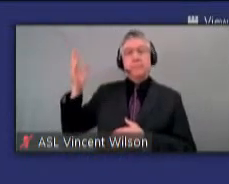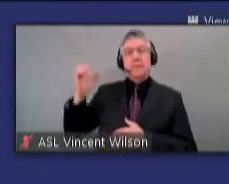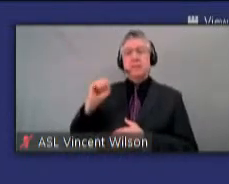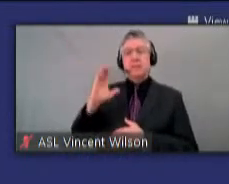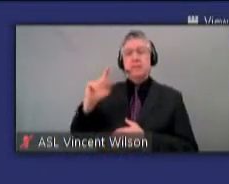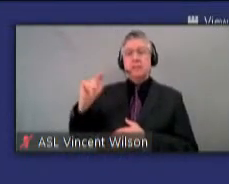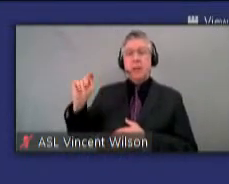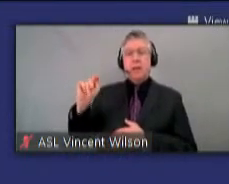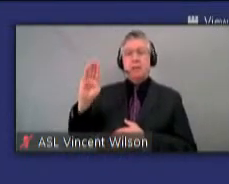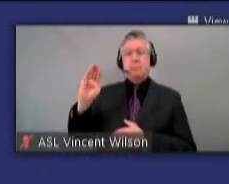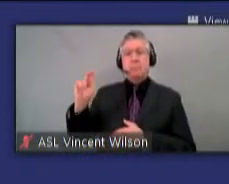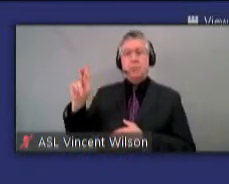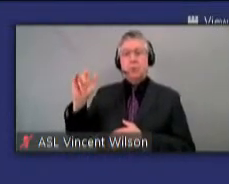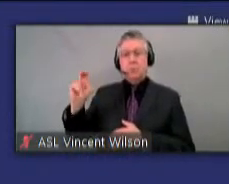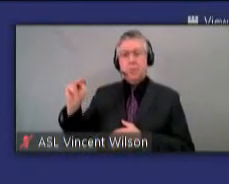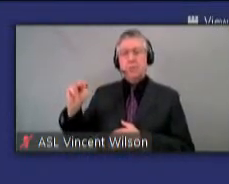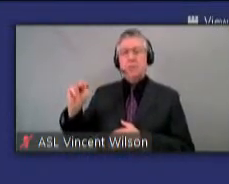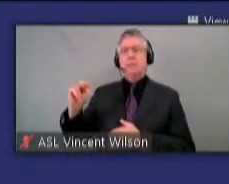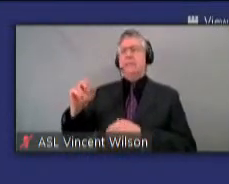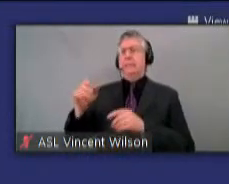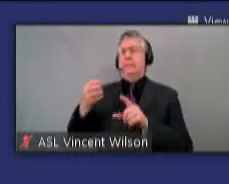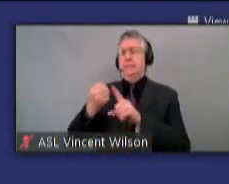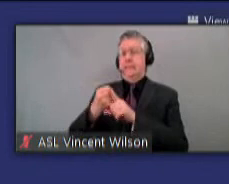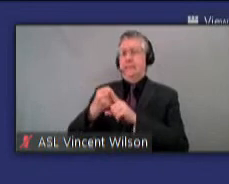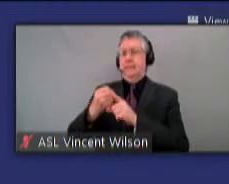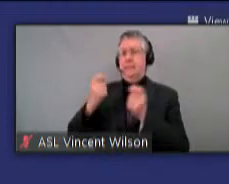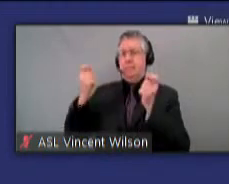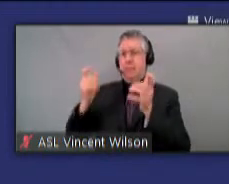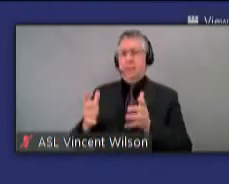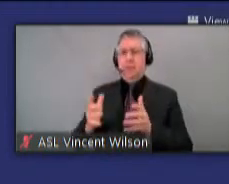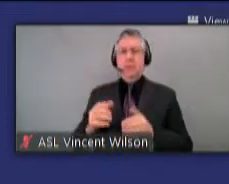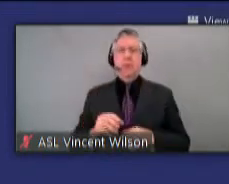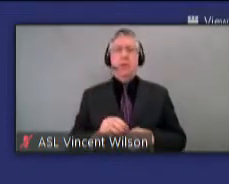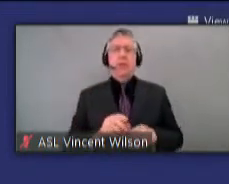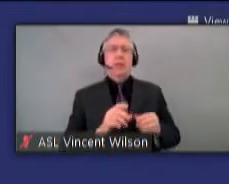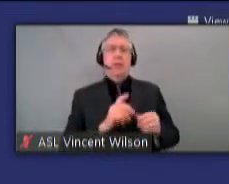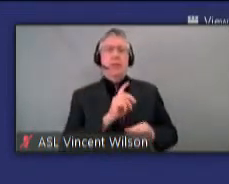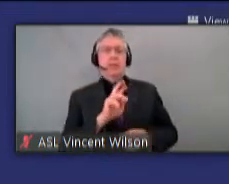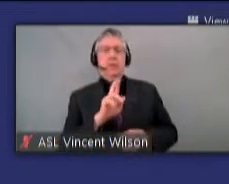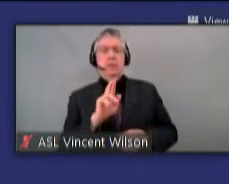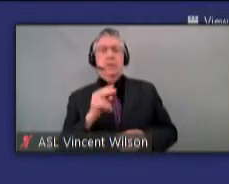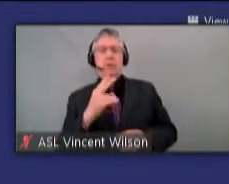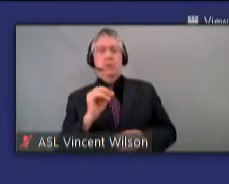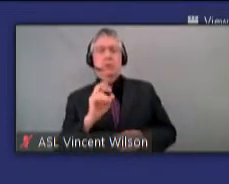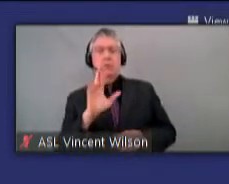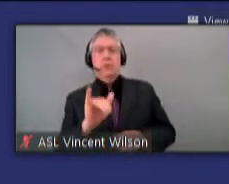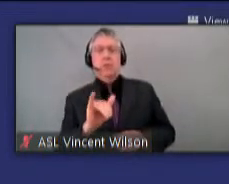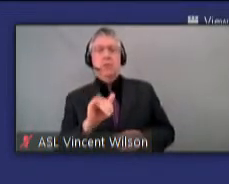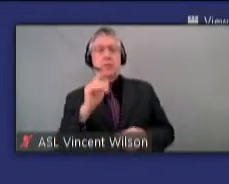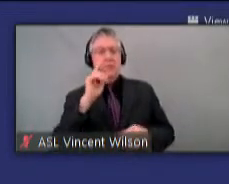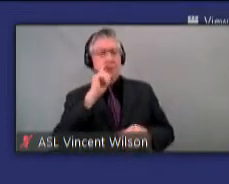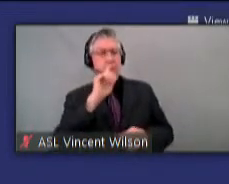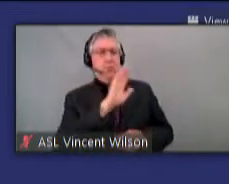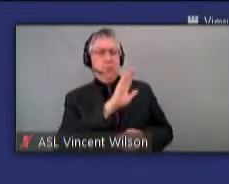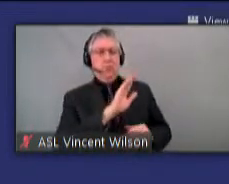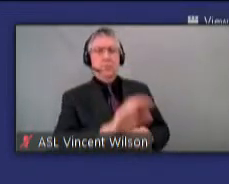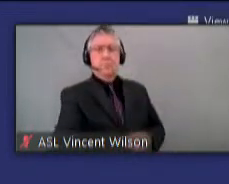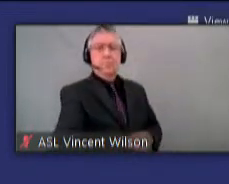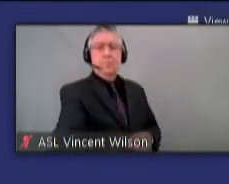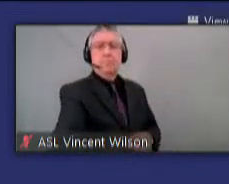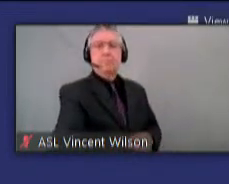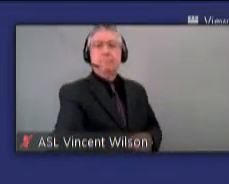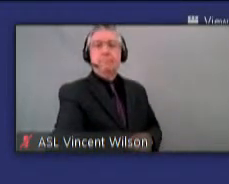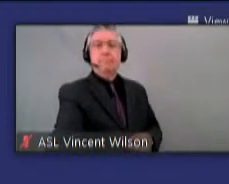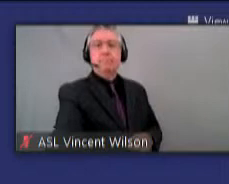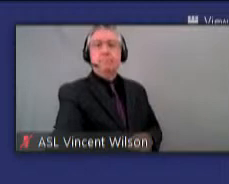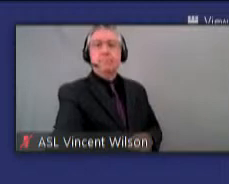COVID-19 Incident Commander, and Dr. Rachel Herlihy, our State Epidemiologist. We'll start with Dr. Herlihy. Good morning. Thank you so much for